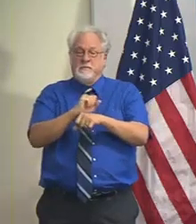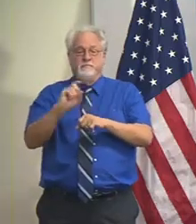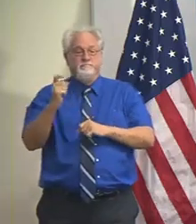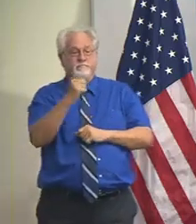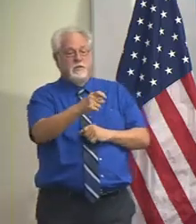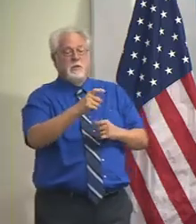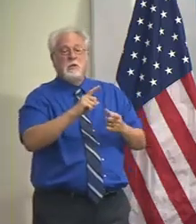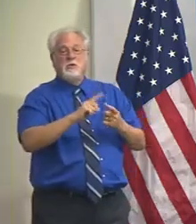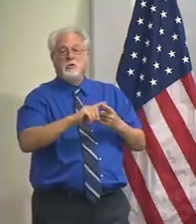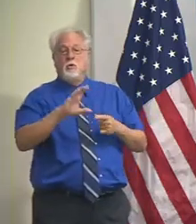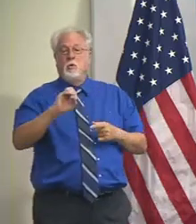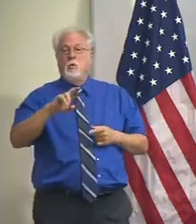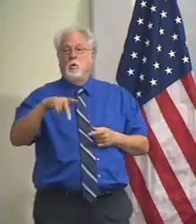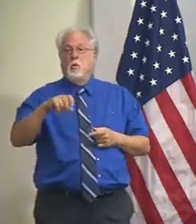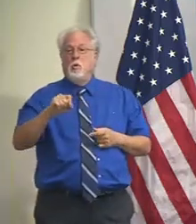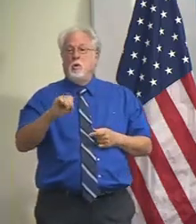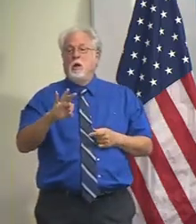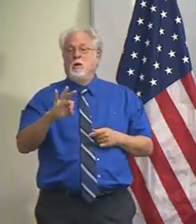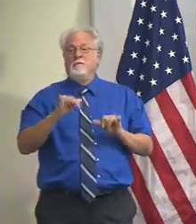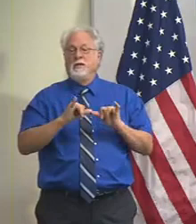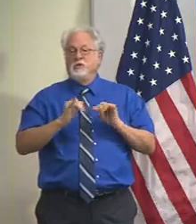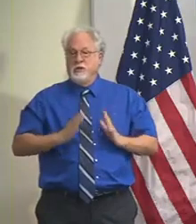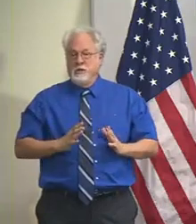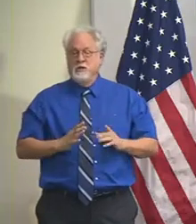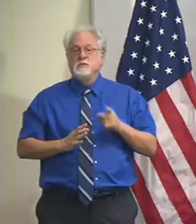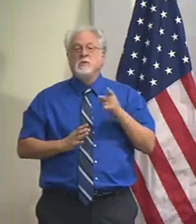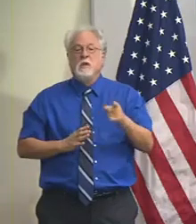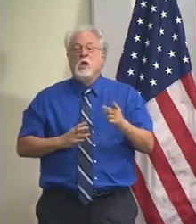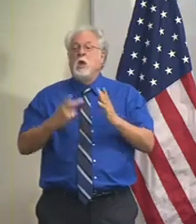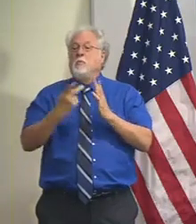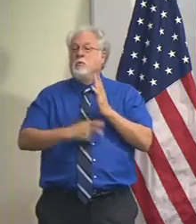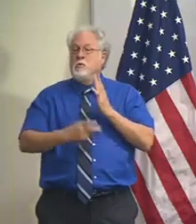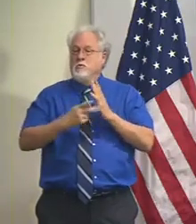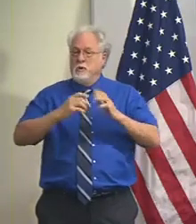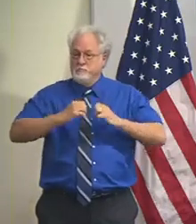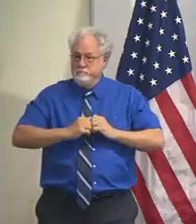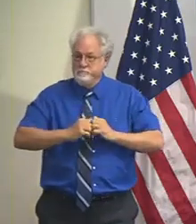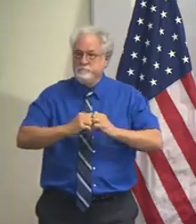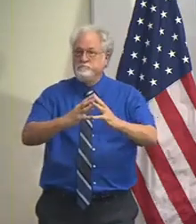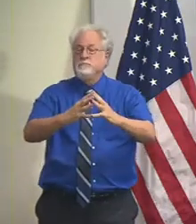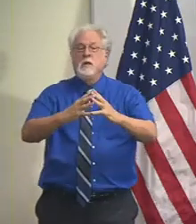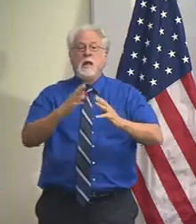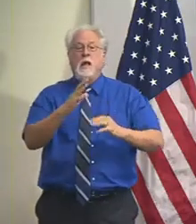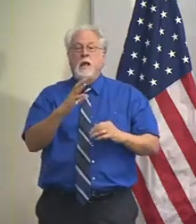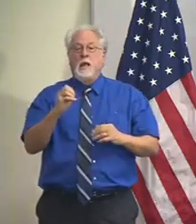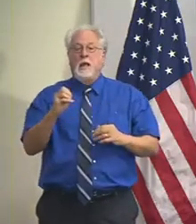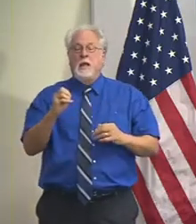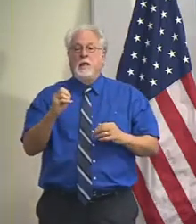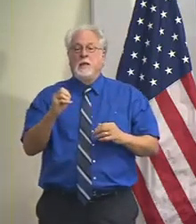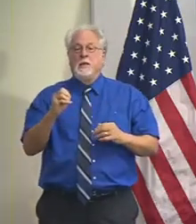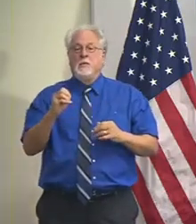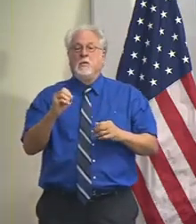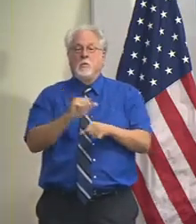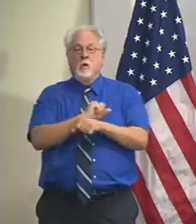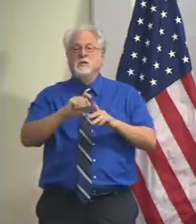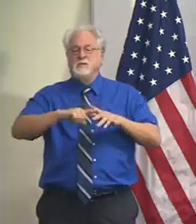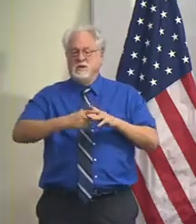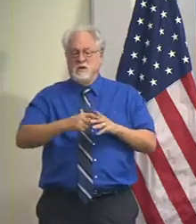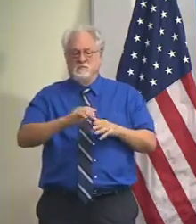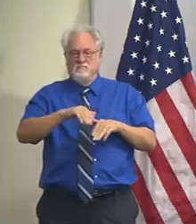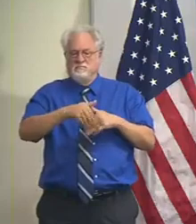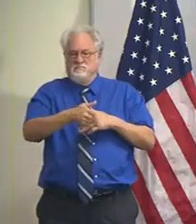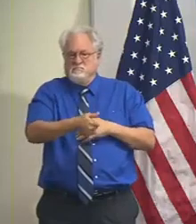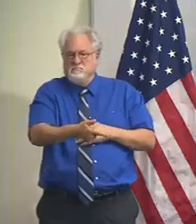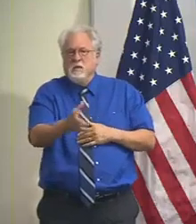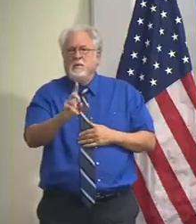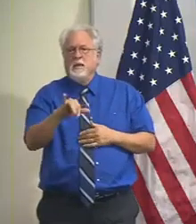to the Corps of Engineers. The program has been activated, and work will start in the next couple of days.